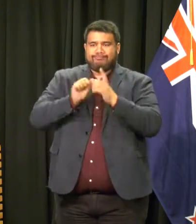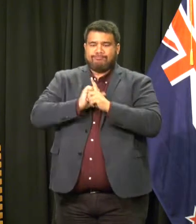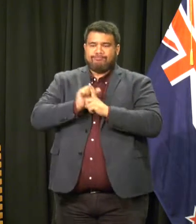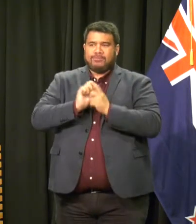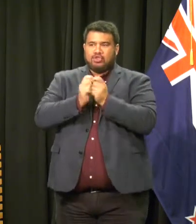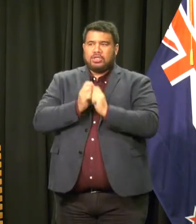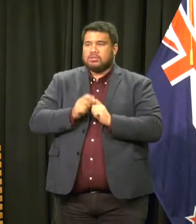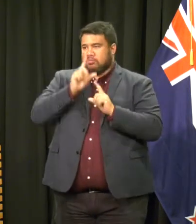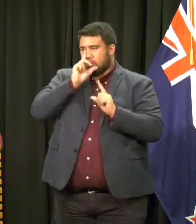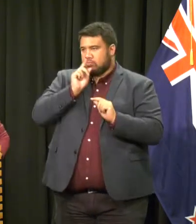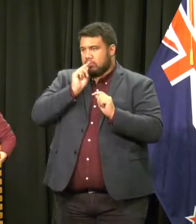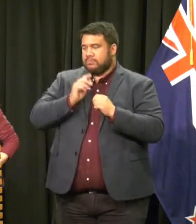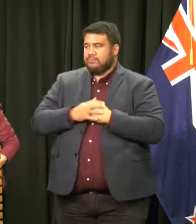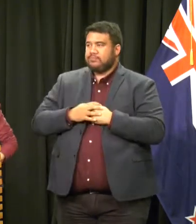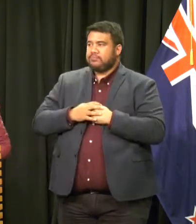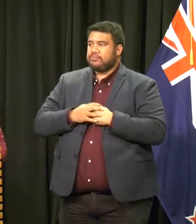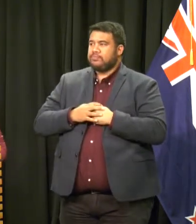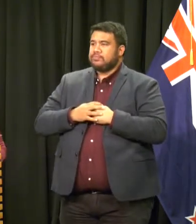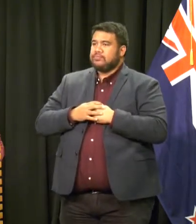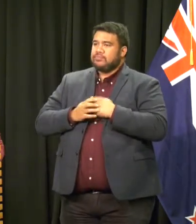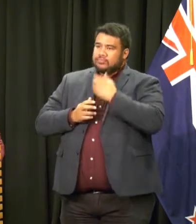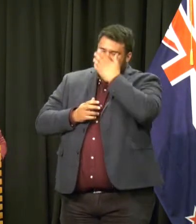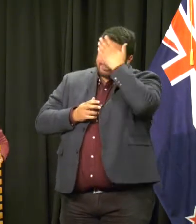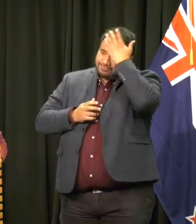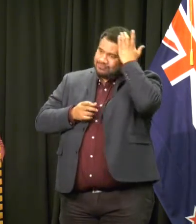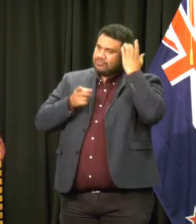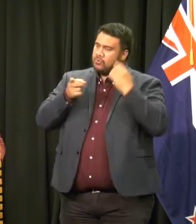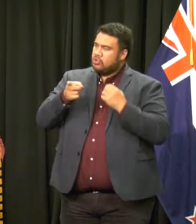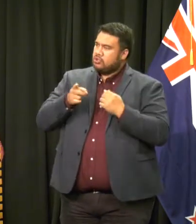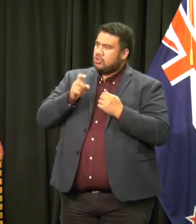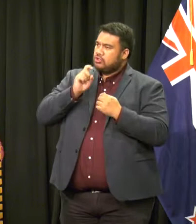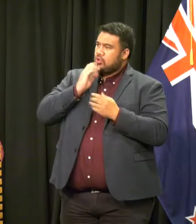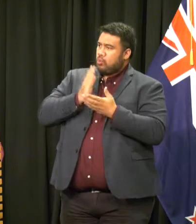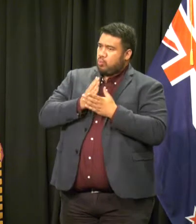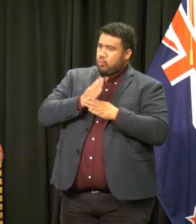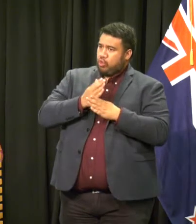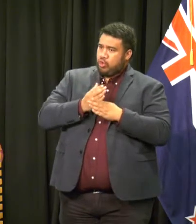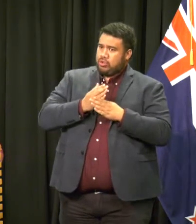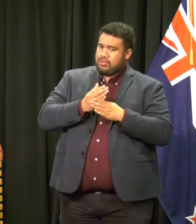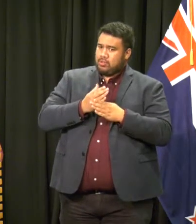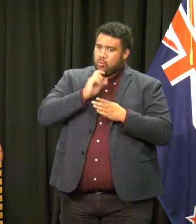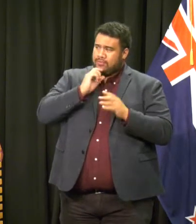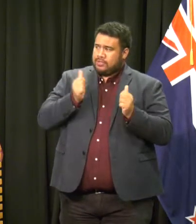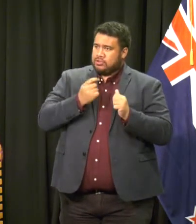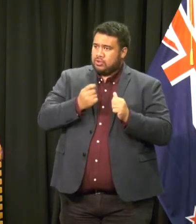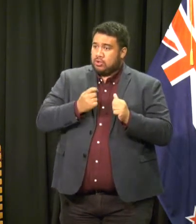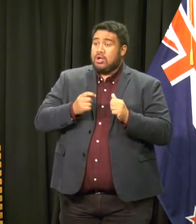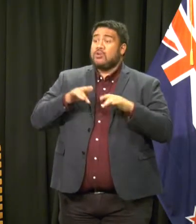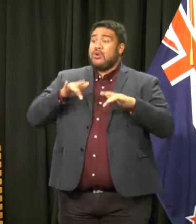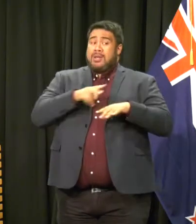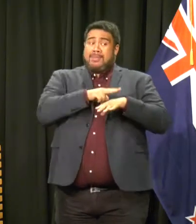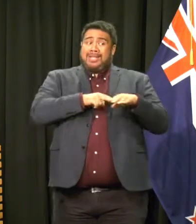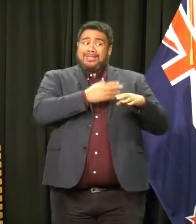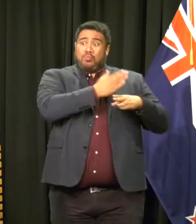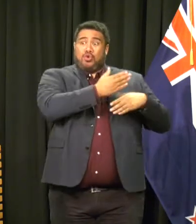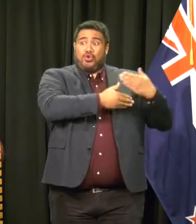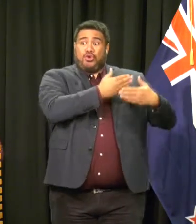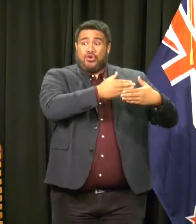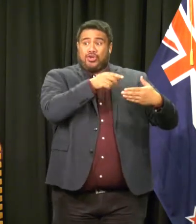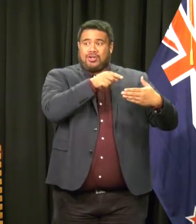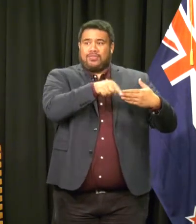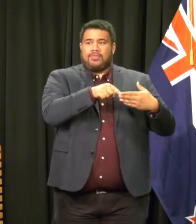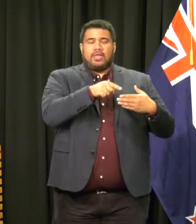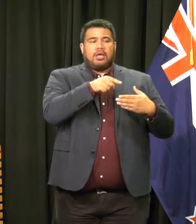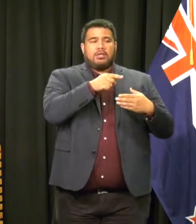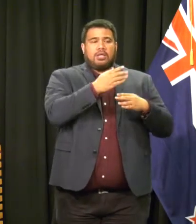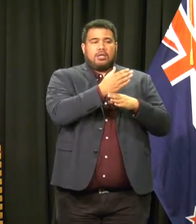Prime Minister. Not right now, but work is happening in earnest, absolutely, from the police's side. This is a more expansive